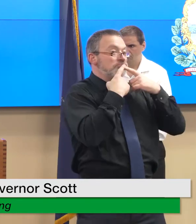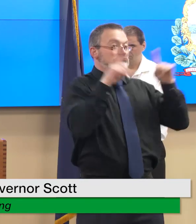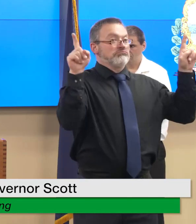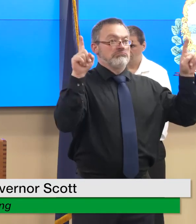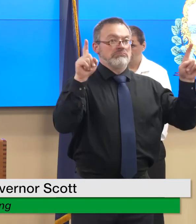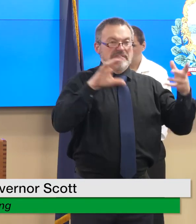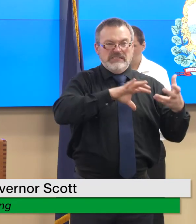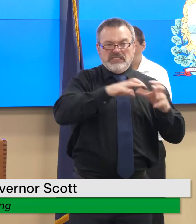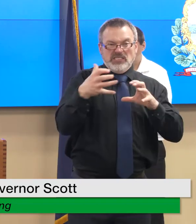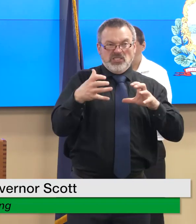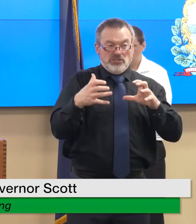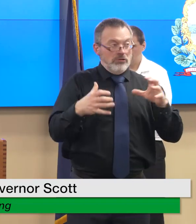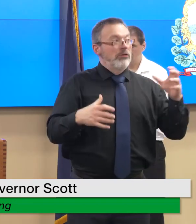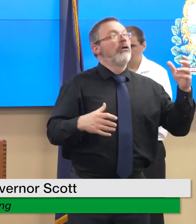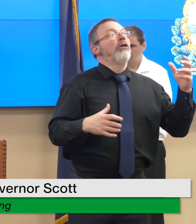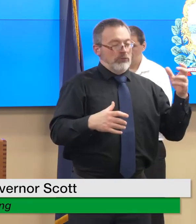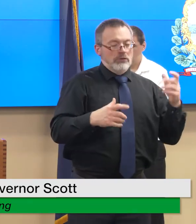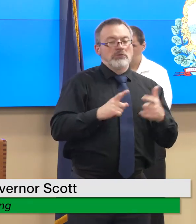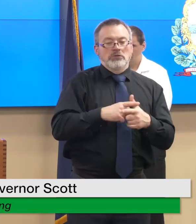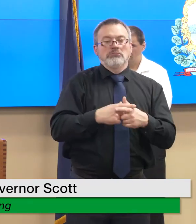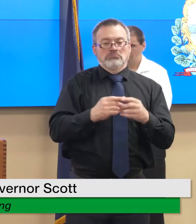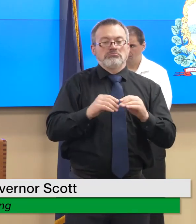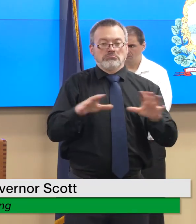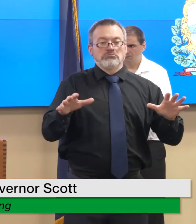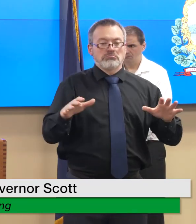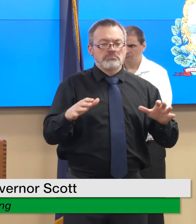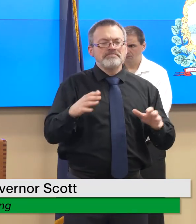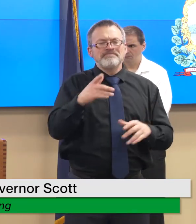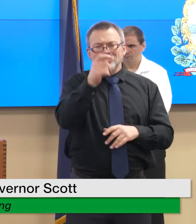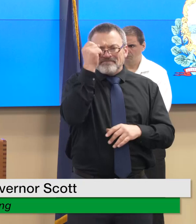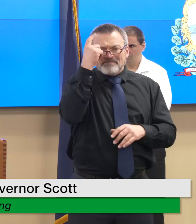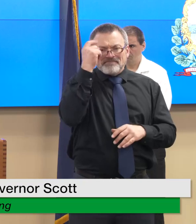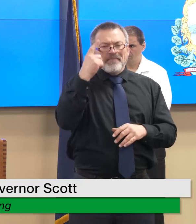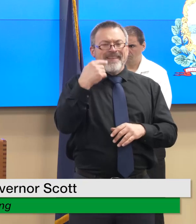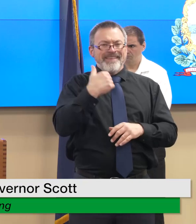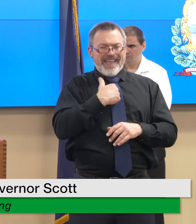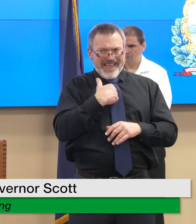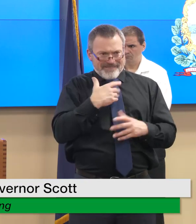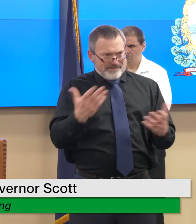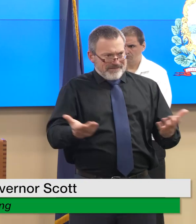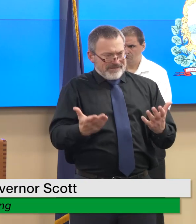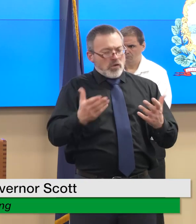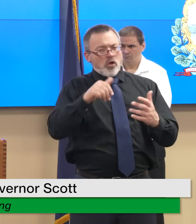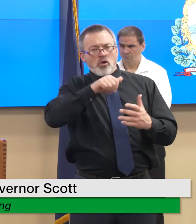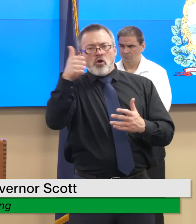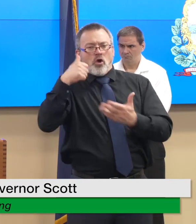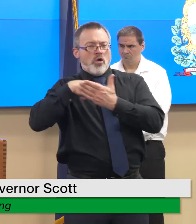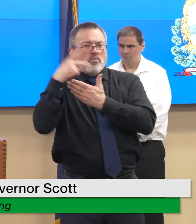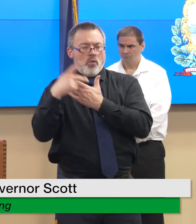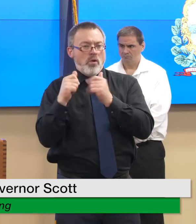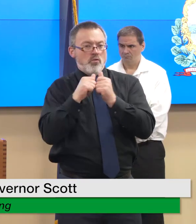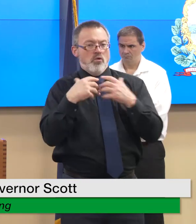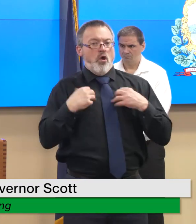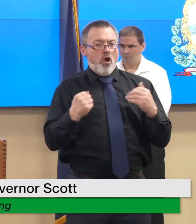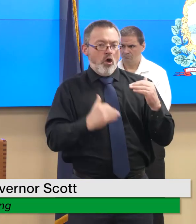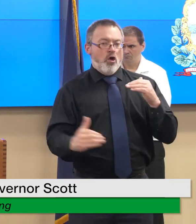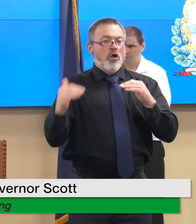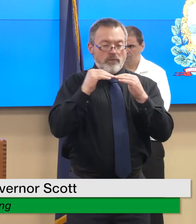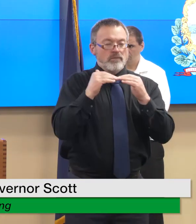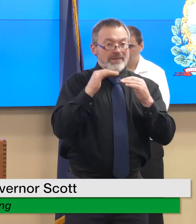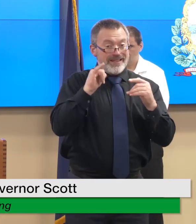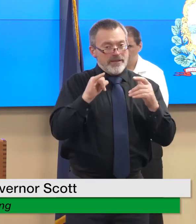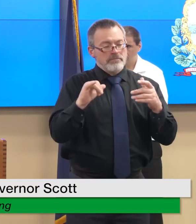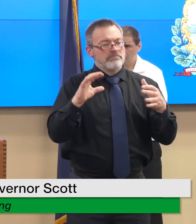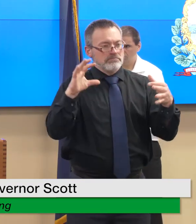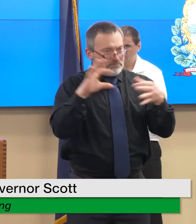counties, there are other important ways that recovery in Vermont intersects with FEMA. And one of